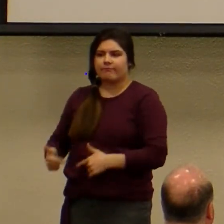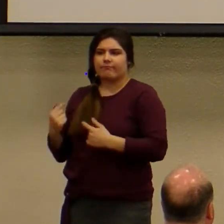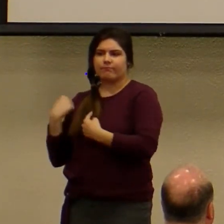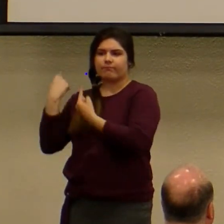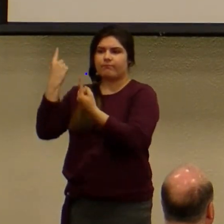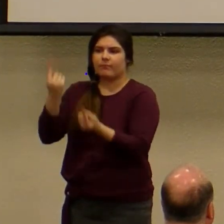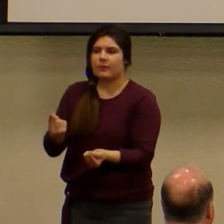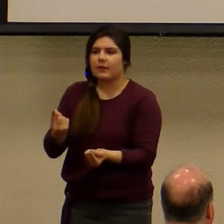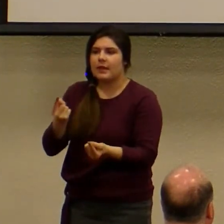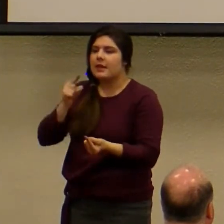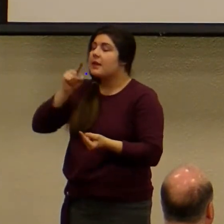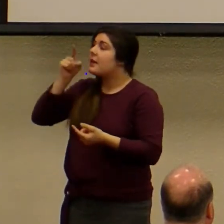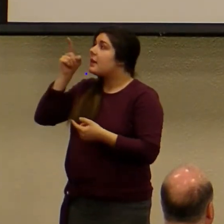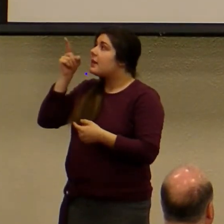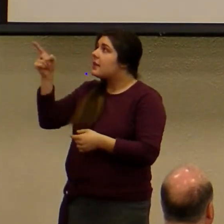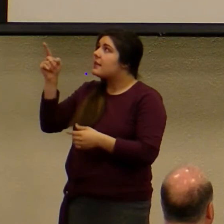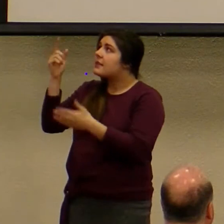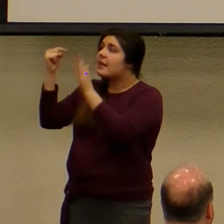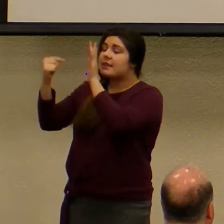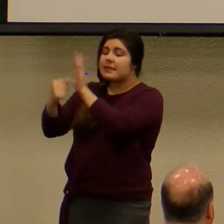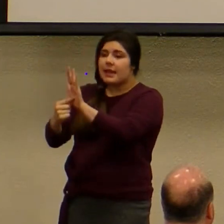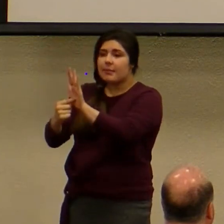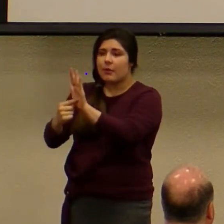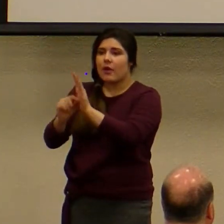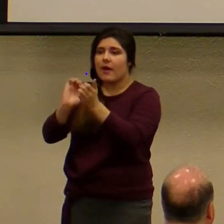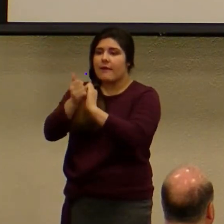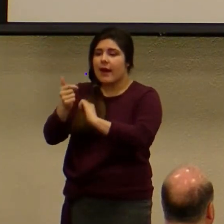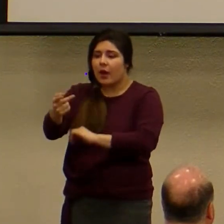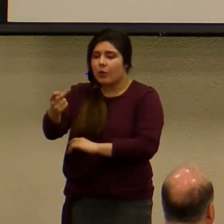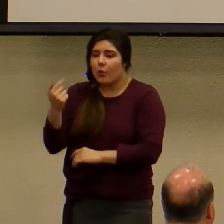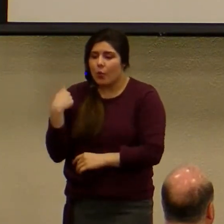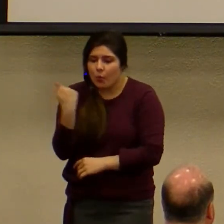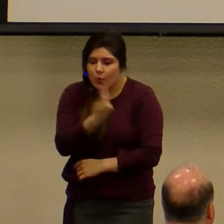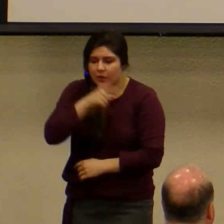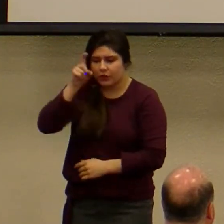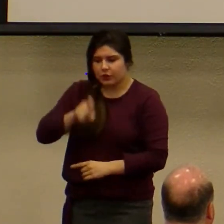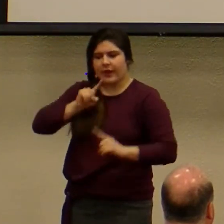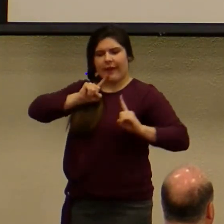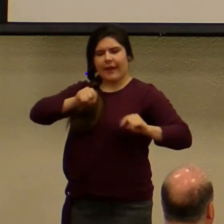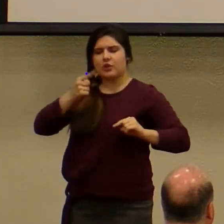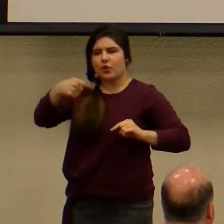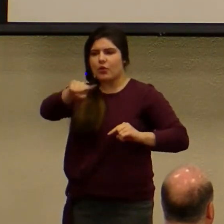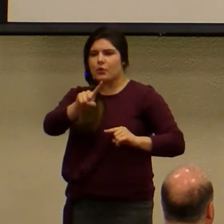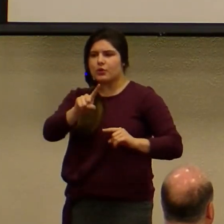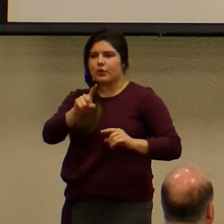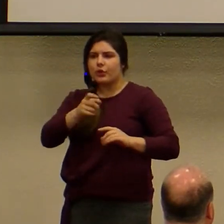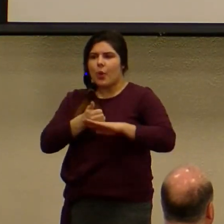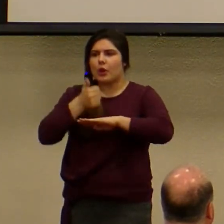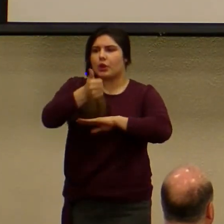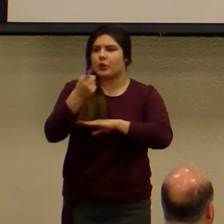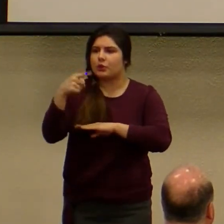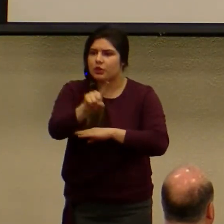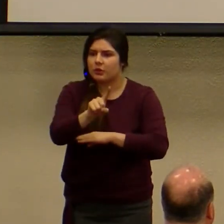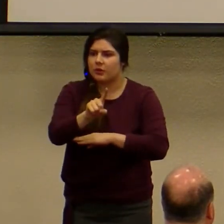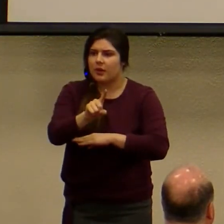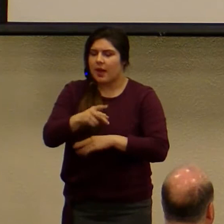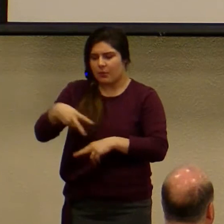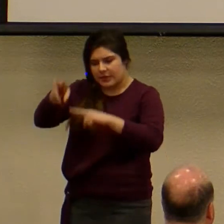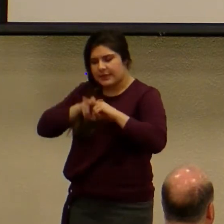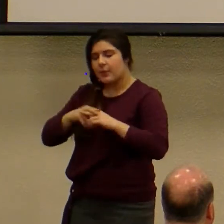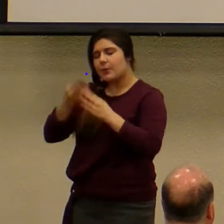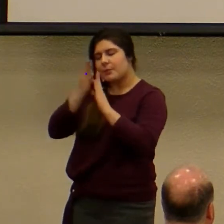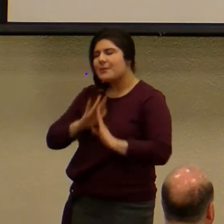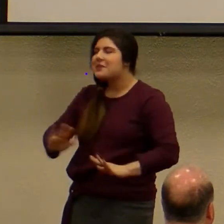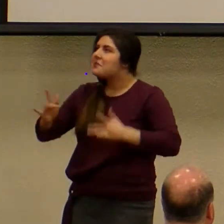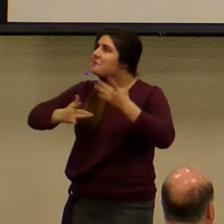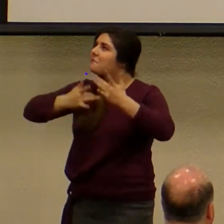chapter 3. He is the example of how you and I answer those that accuse you and how we sit with peace and